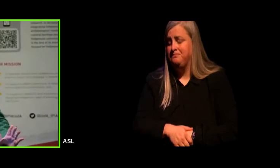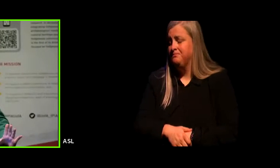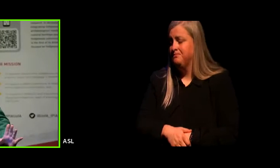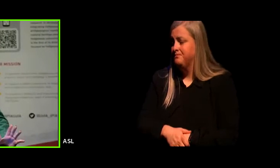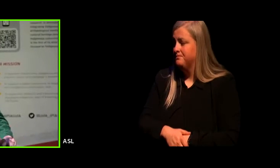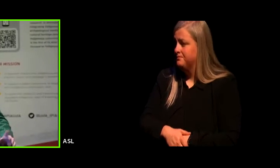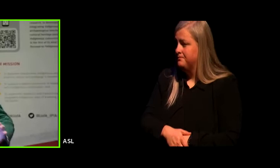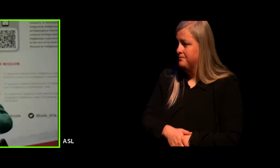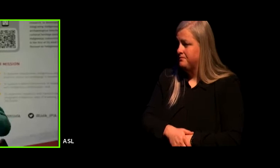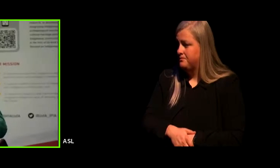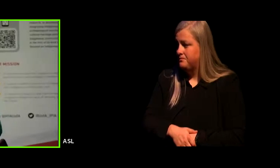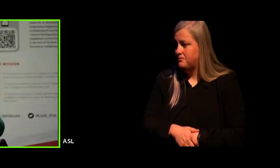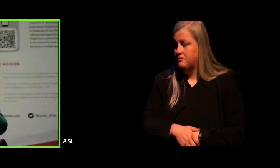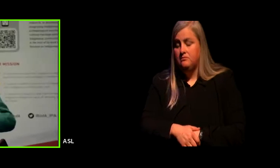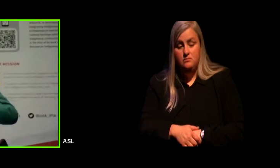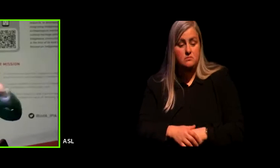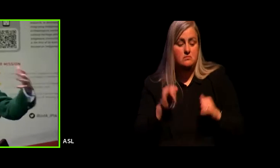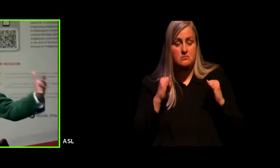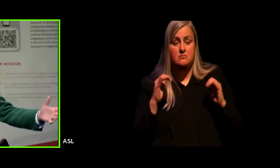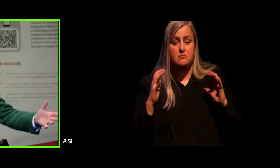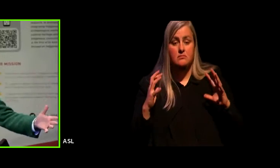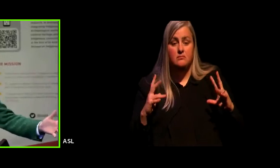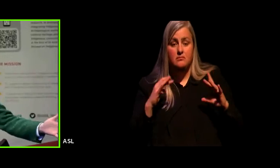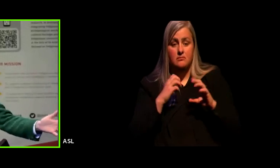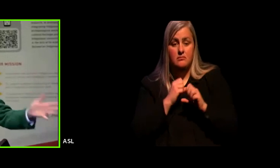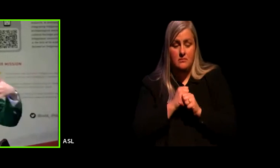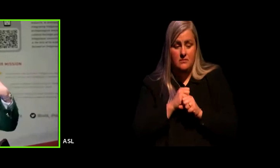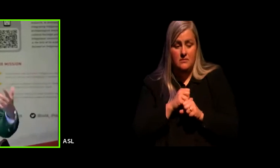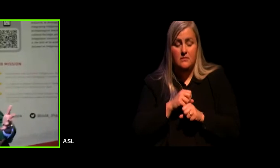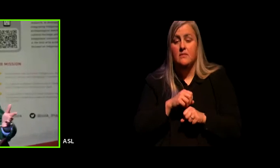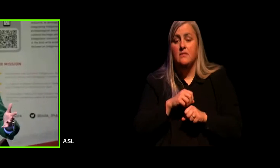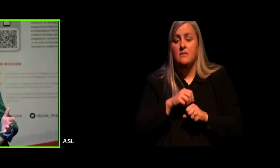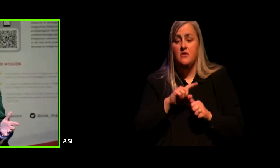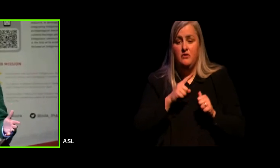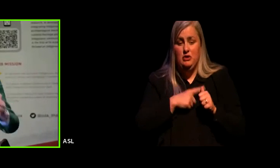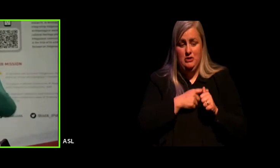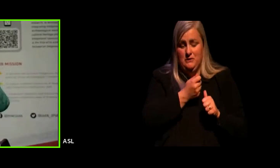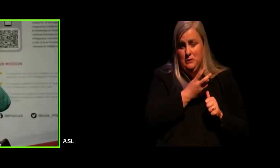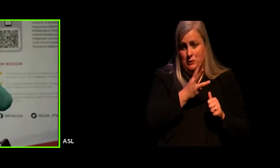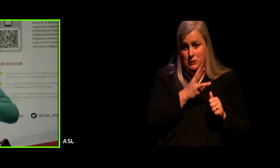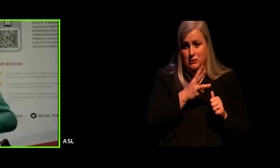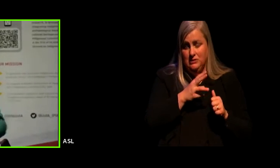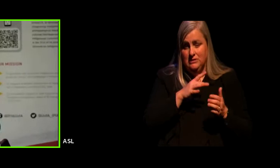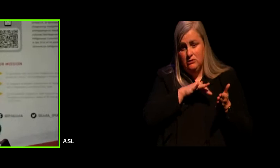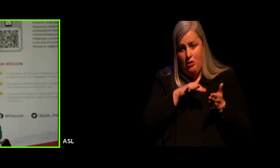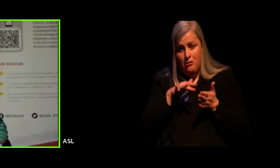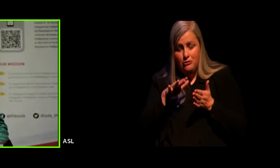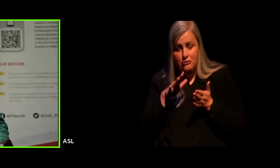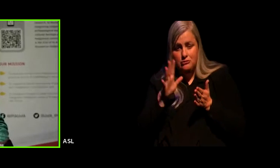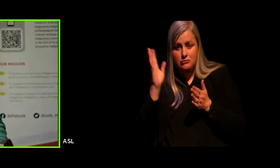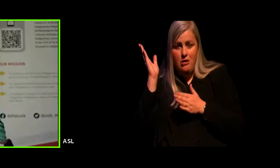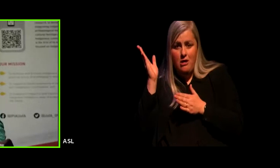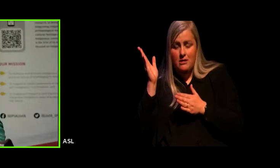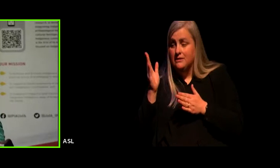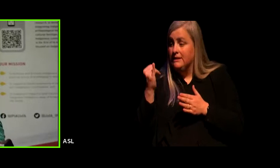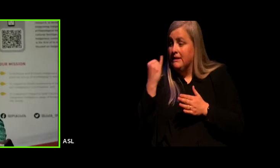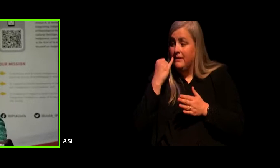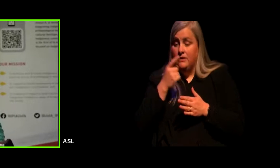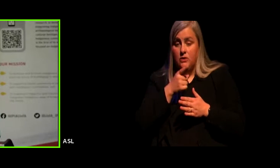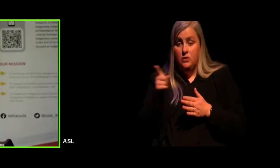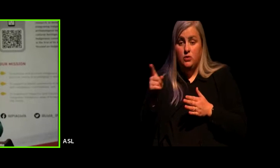up our nascent scholar talks. Okay. And if you're interested, they're not the only people working